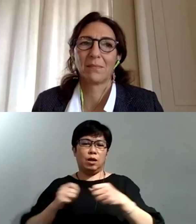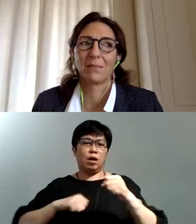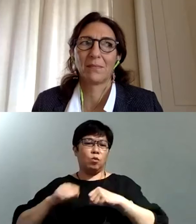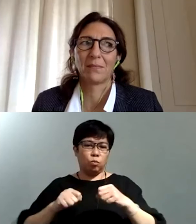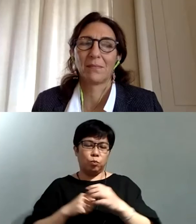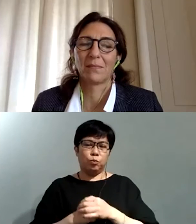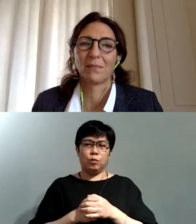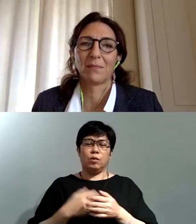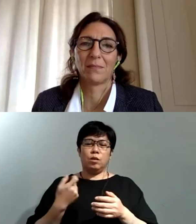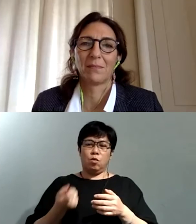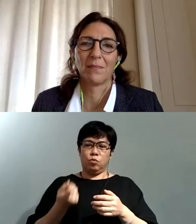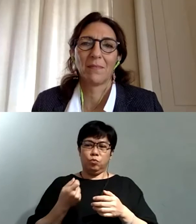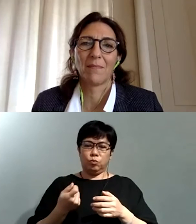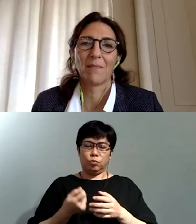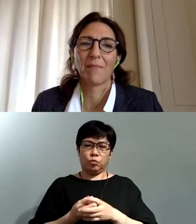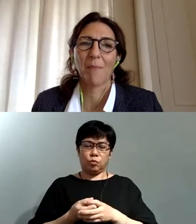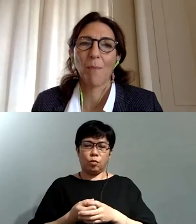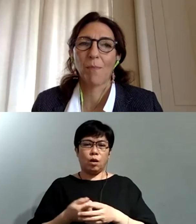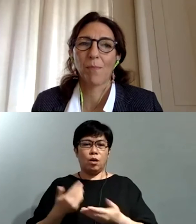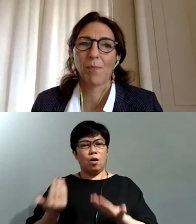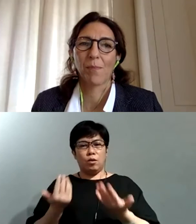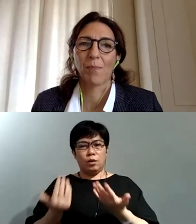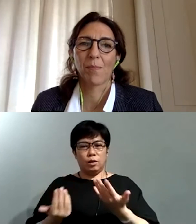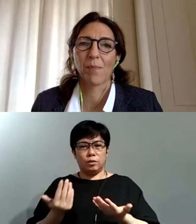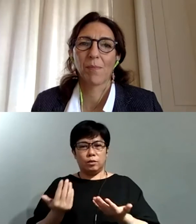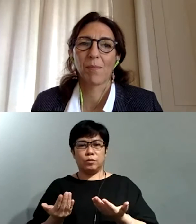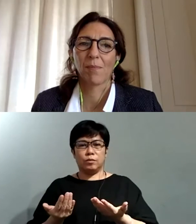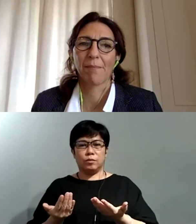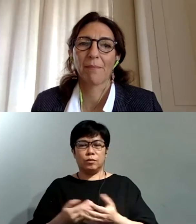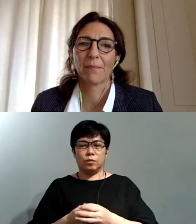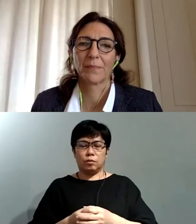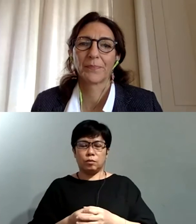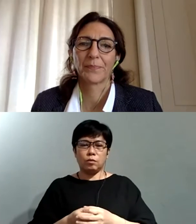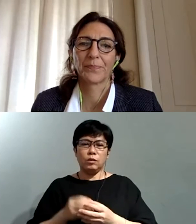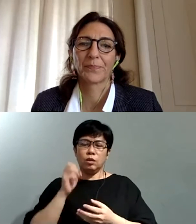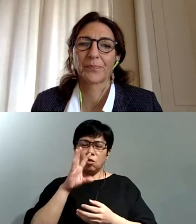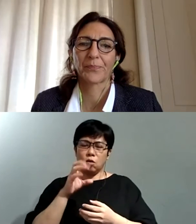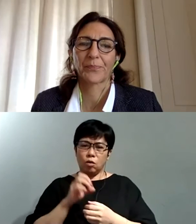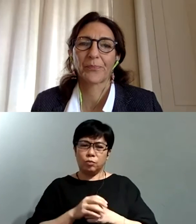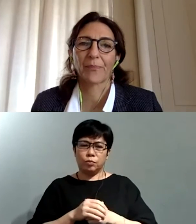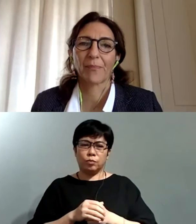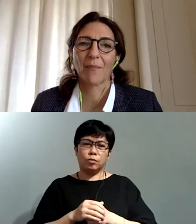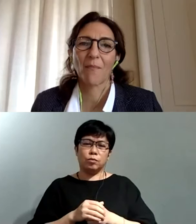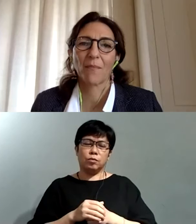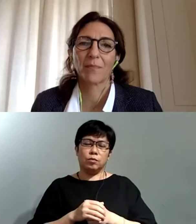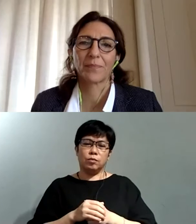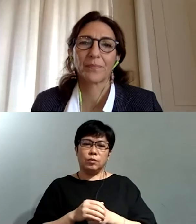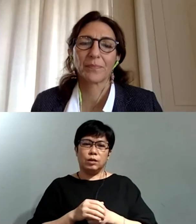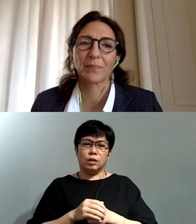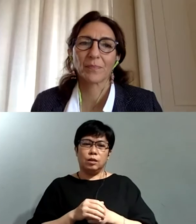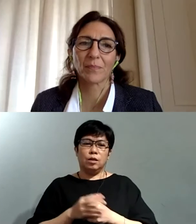be detained just for saying something that the government does not want to hurt. So